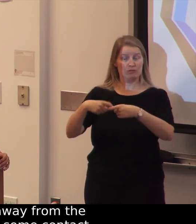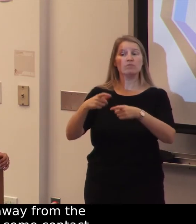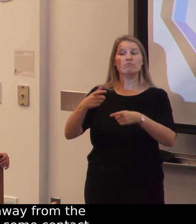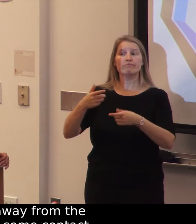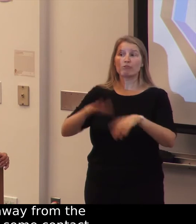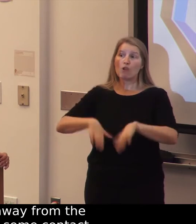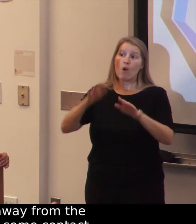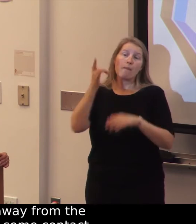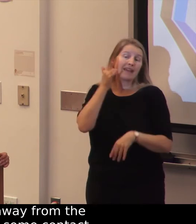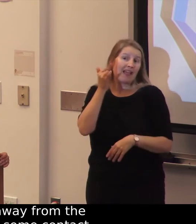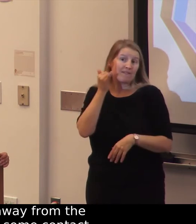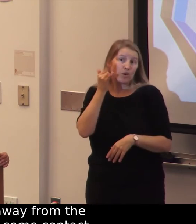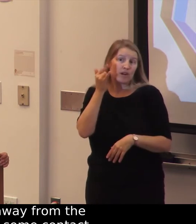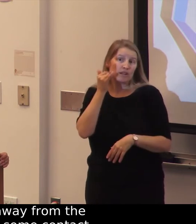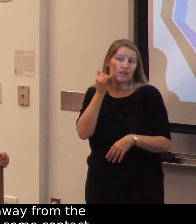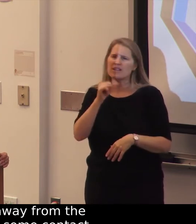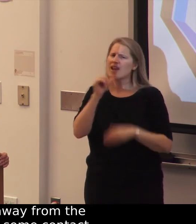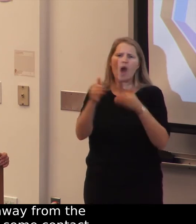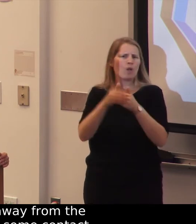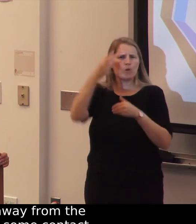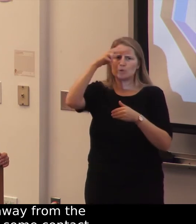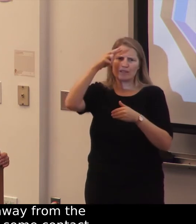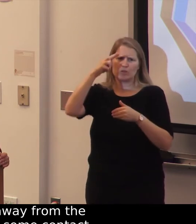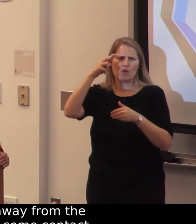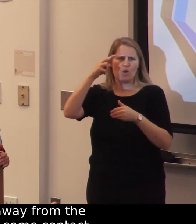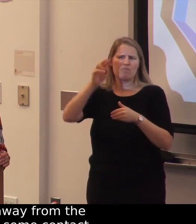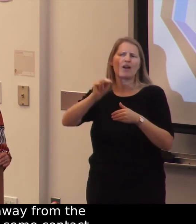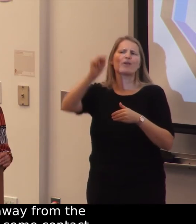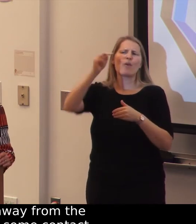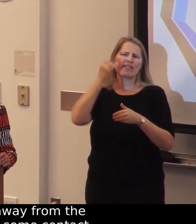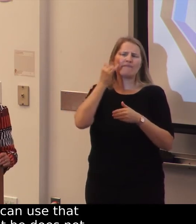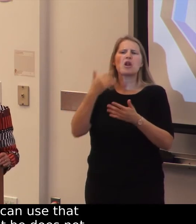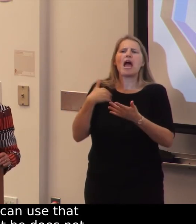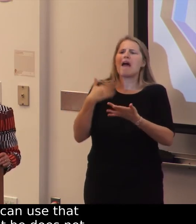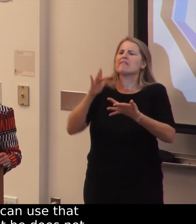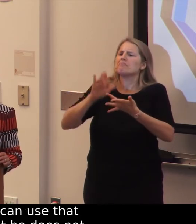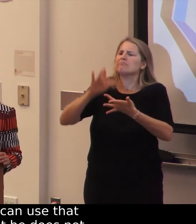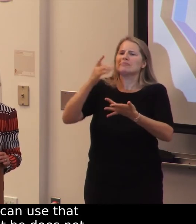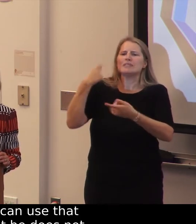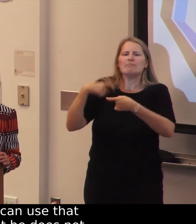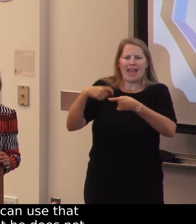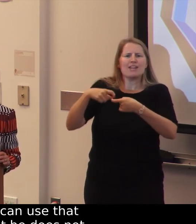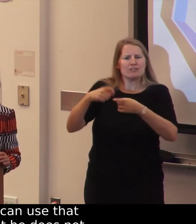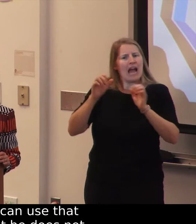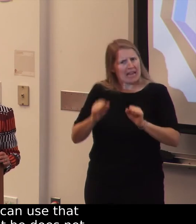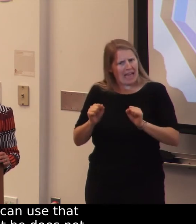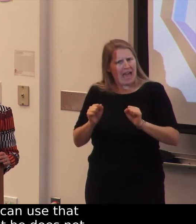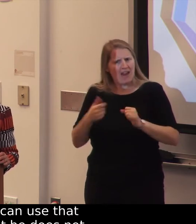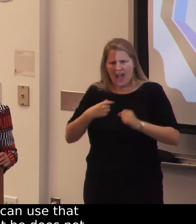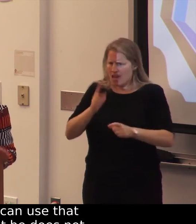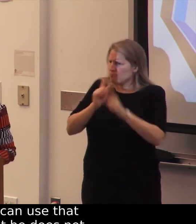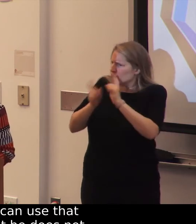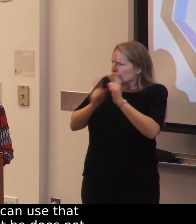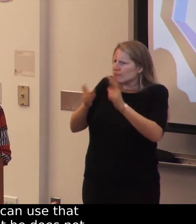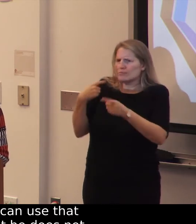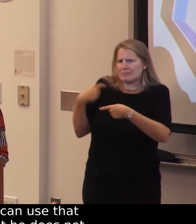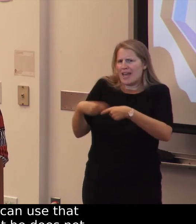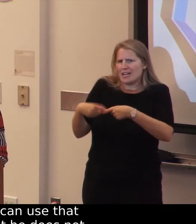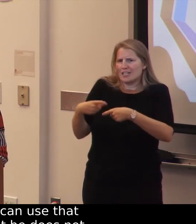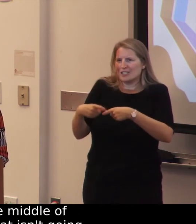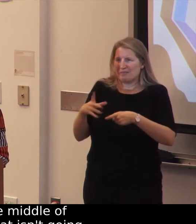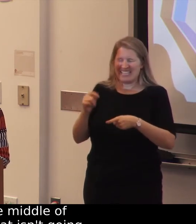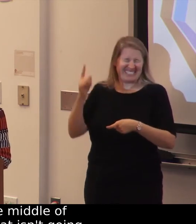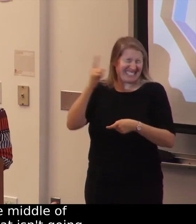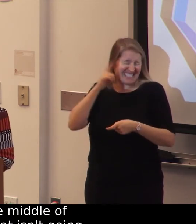okay, away from the border, right, with some contact with Spanish that is really, he can use that Spanish, but he doesn't sound